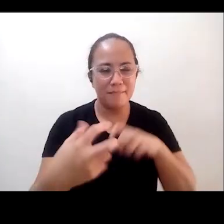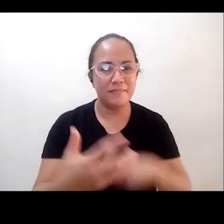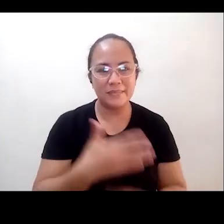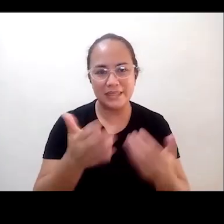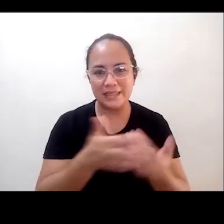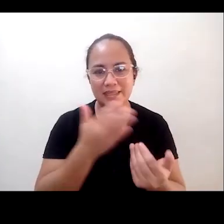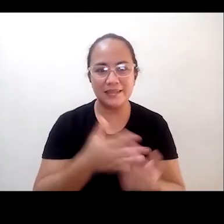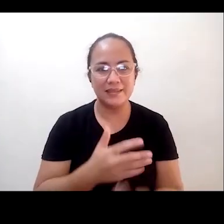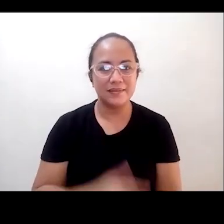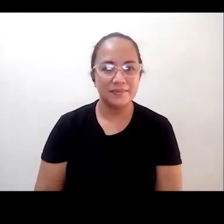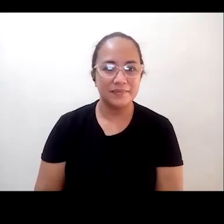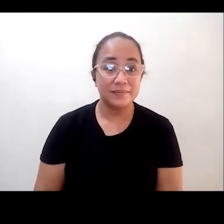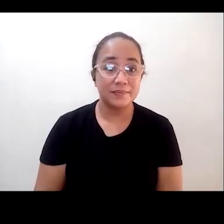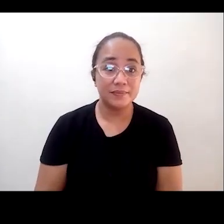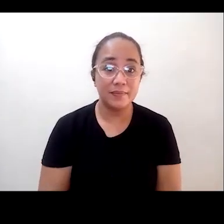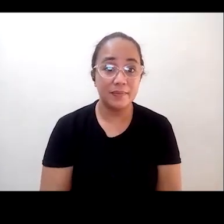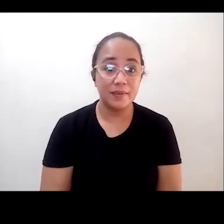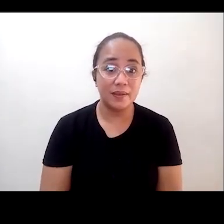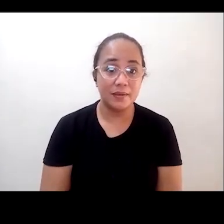Okay.